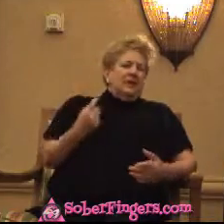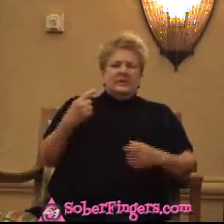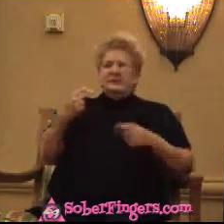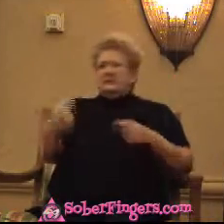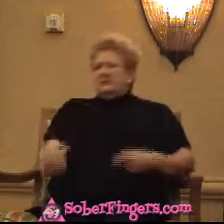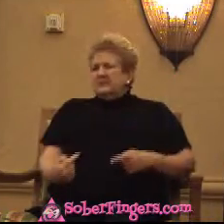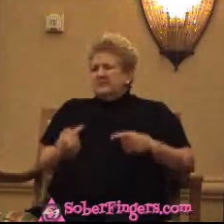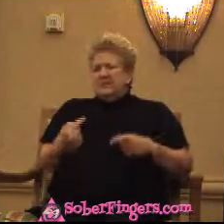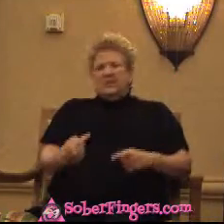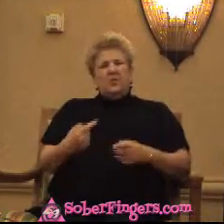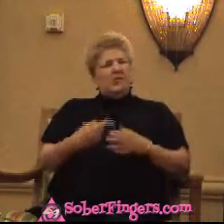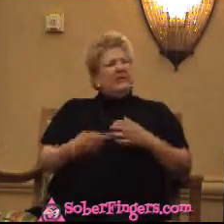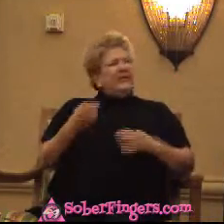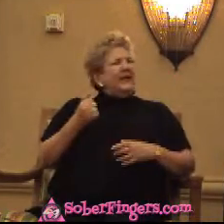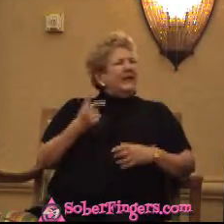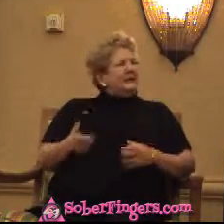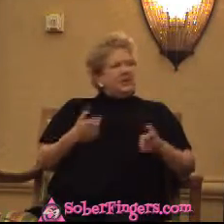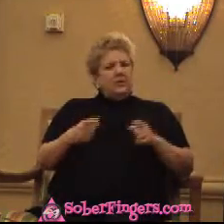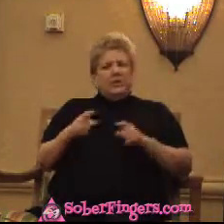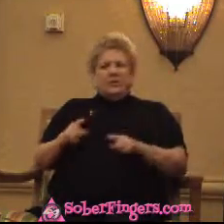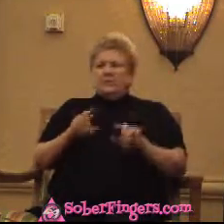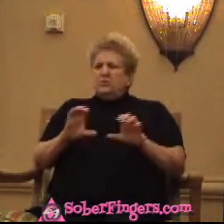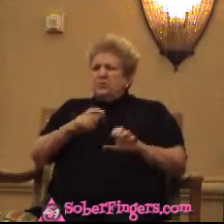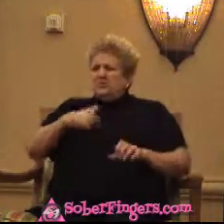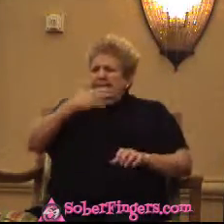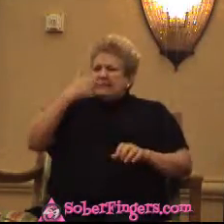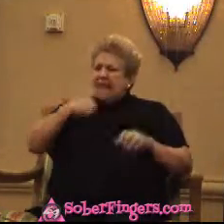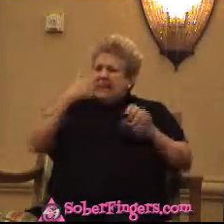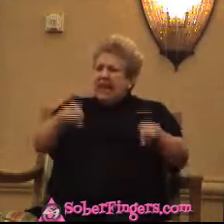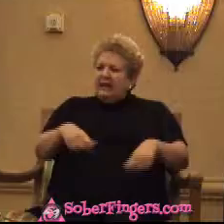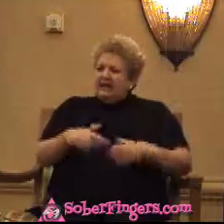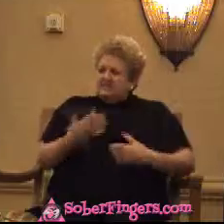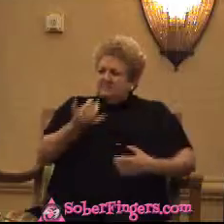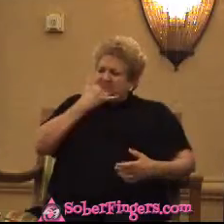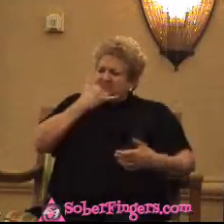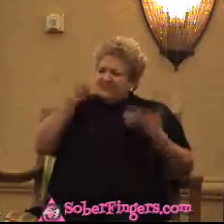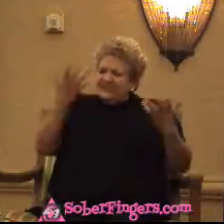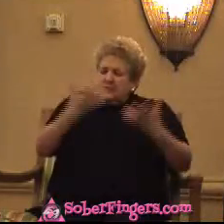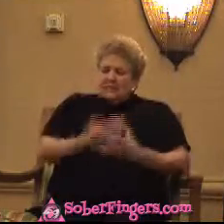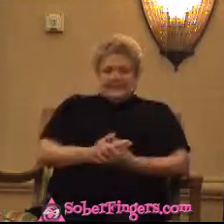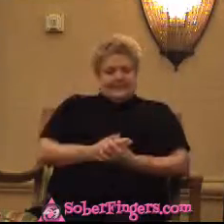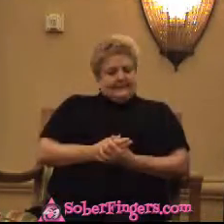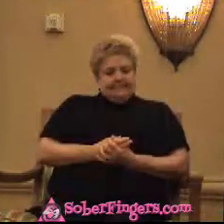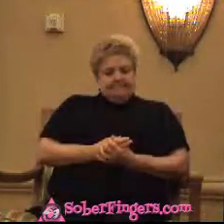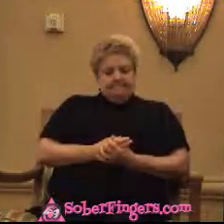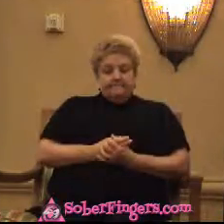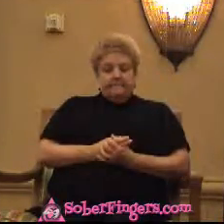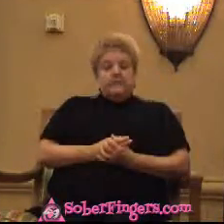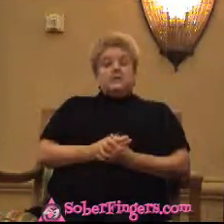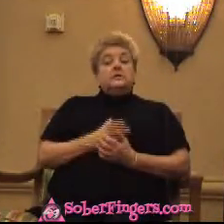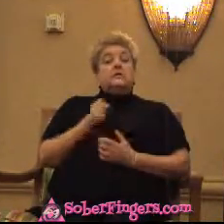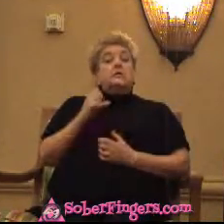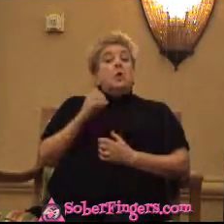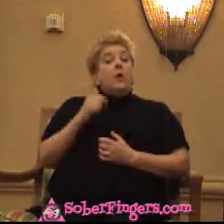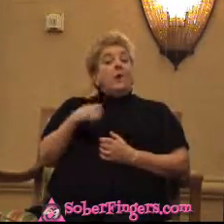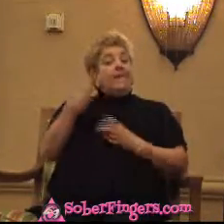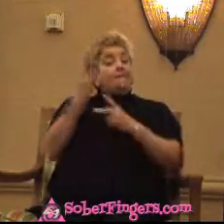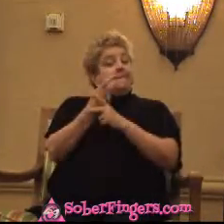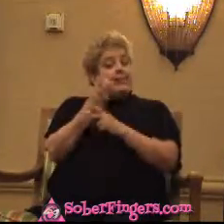hell's going on. I'm doing the best I can, you know. And I figured out, I finally figured